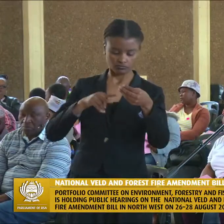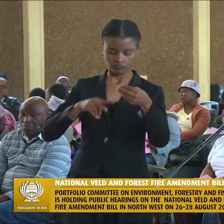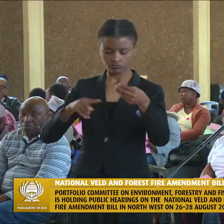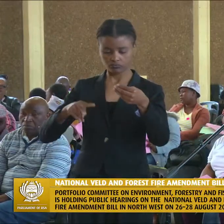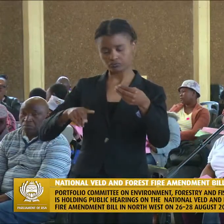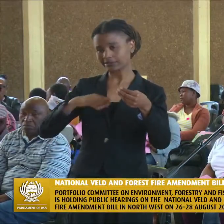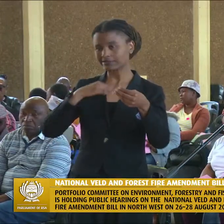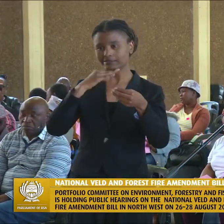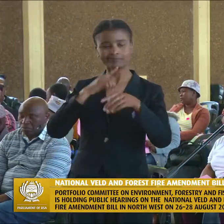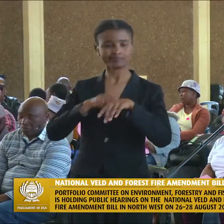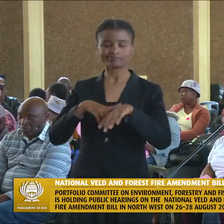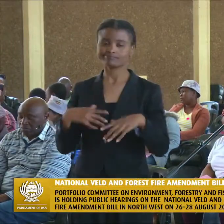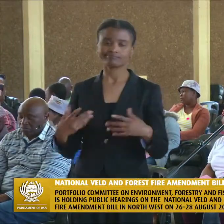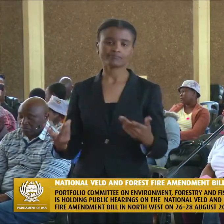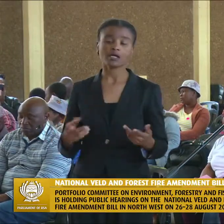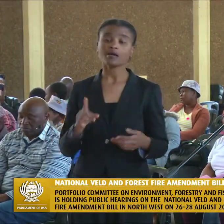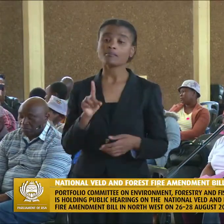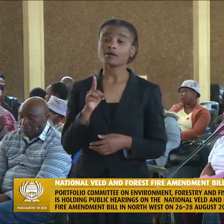love to